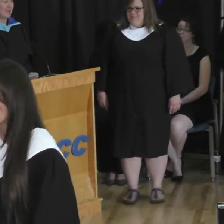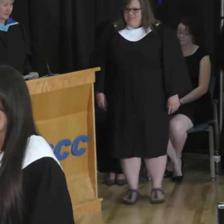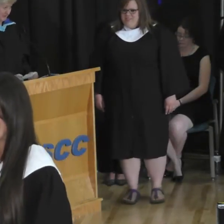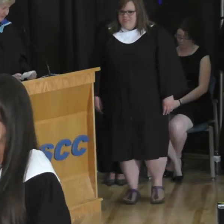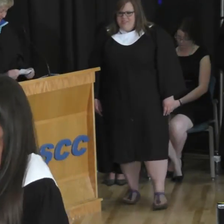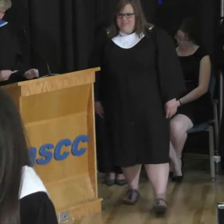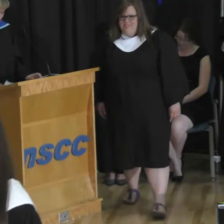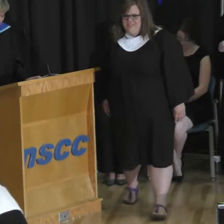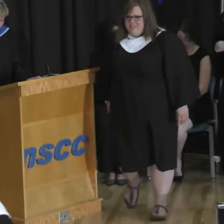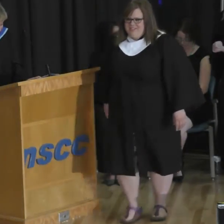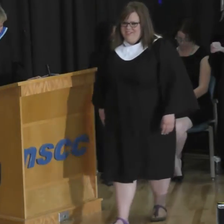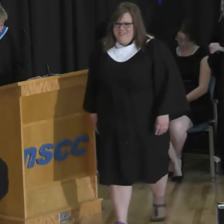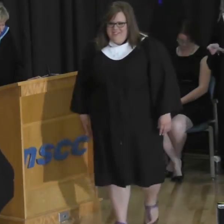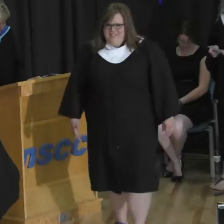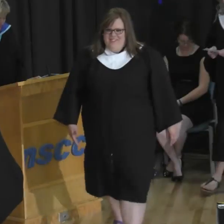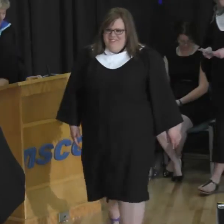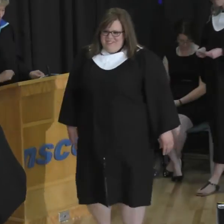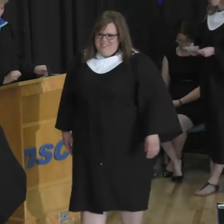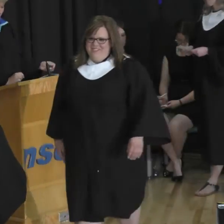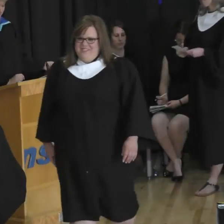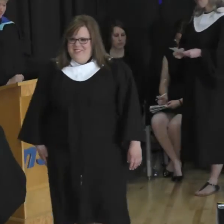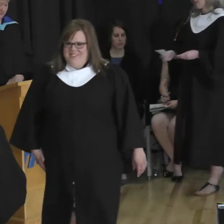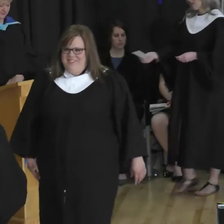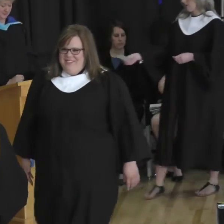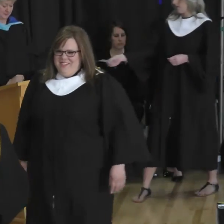Jillian Bryden.